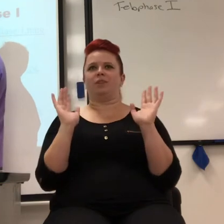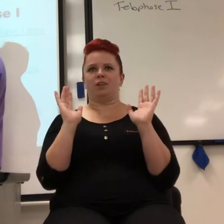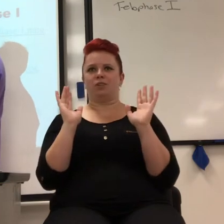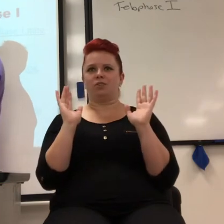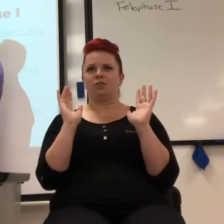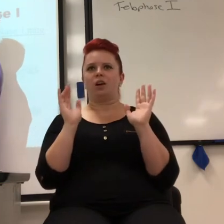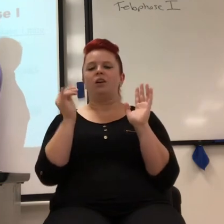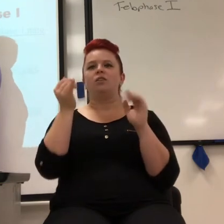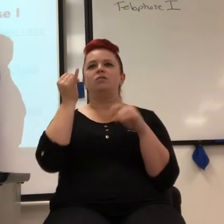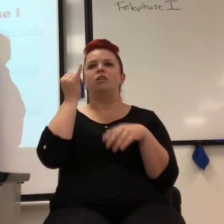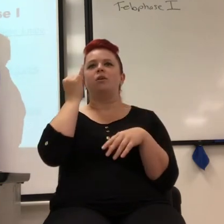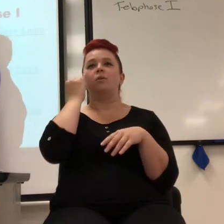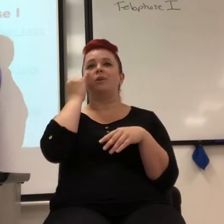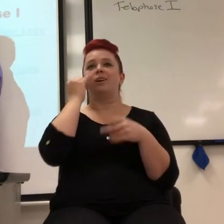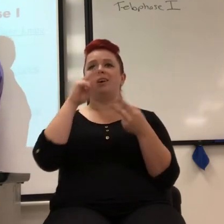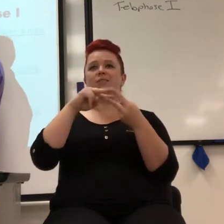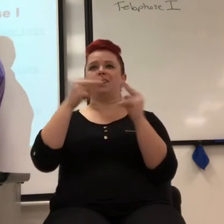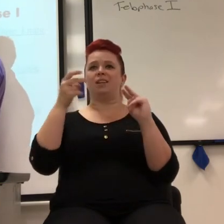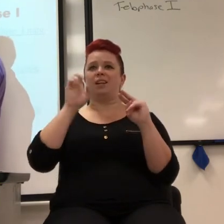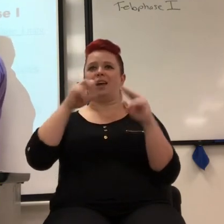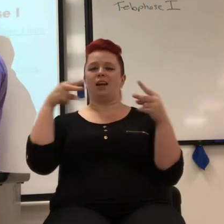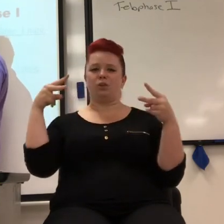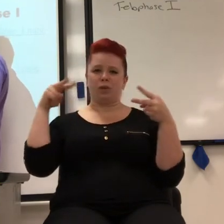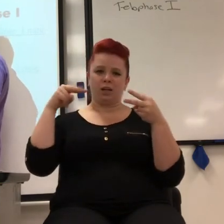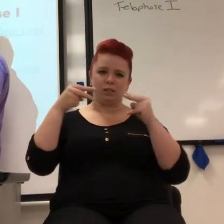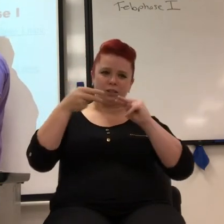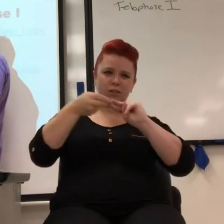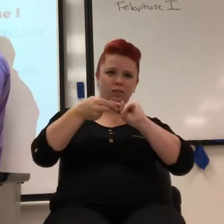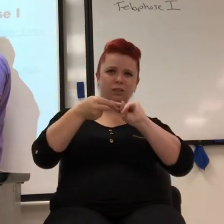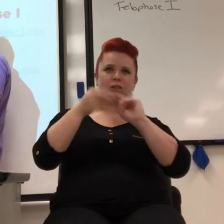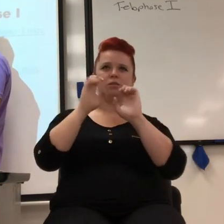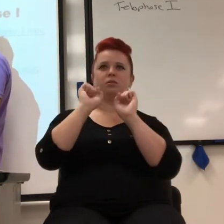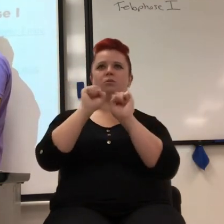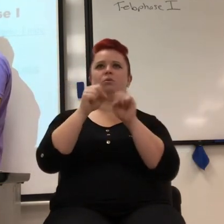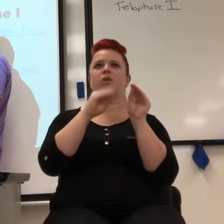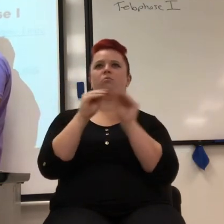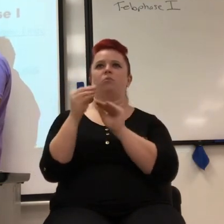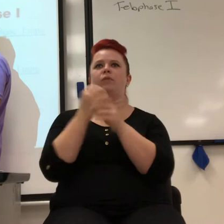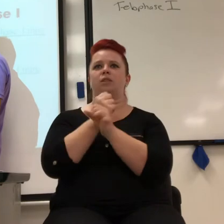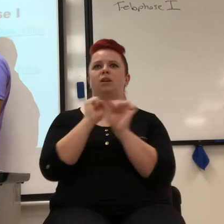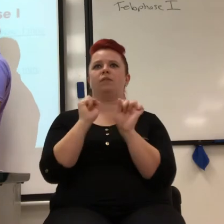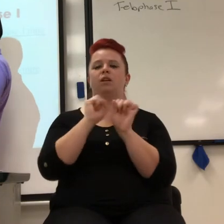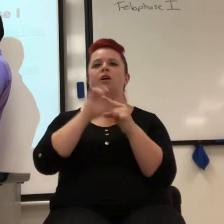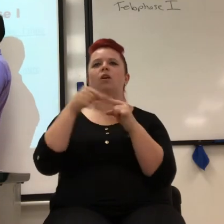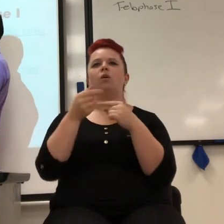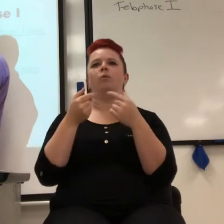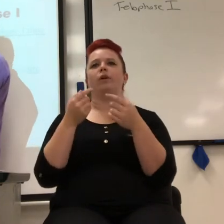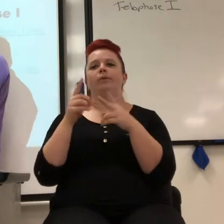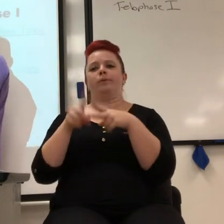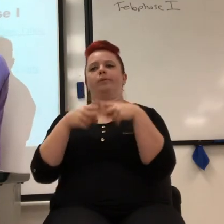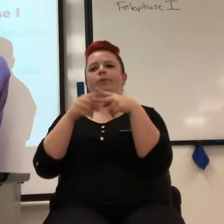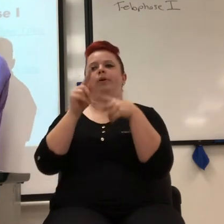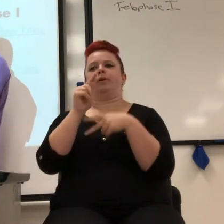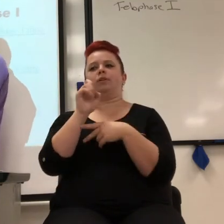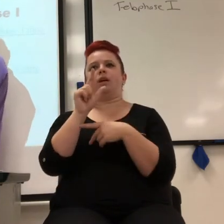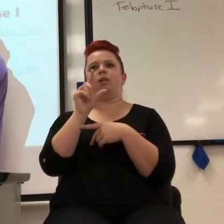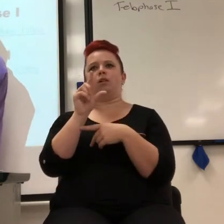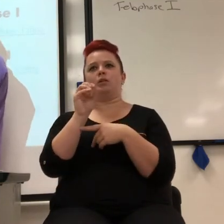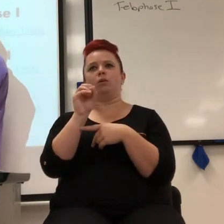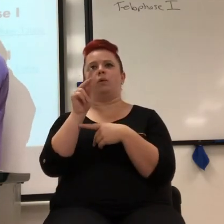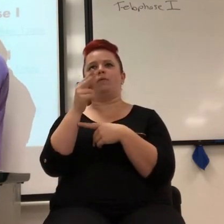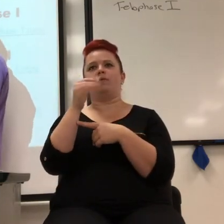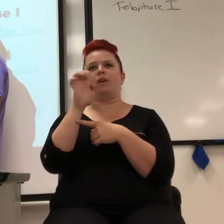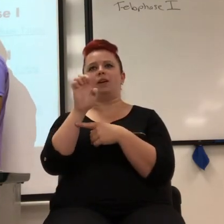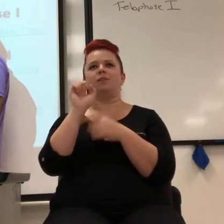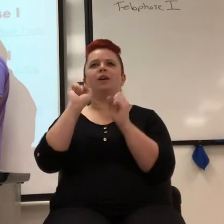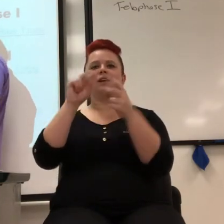The DNA had to really coil up so you could move it safely. But when you finally get to telophase, it can kind of uncoil, so to